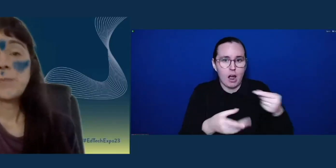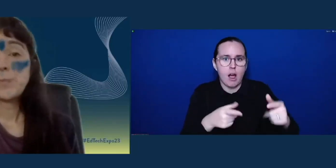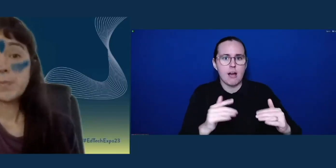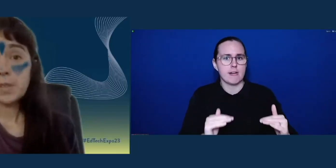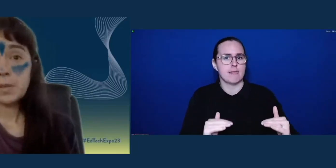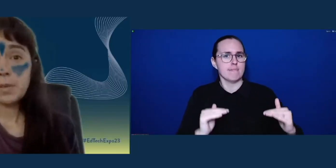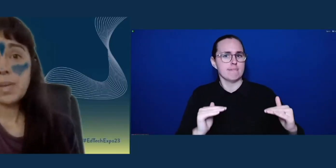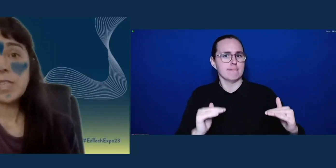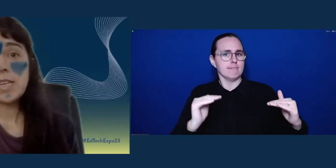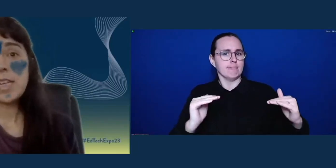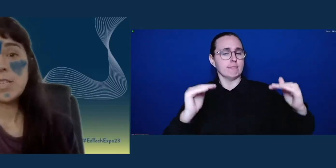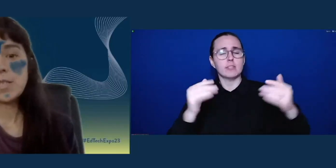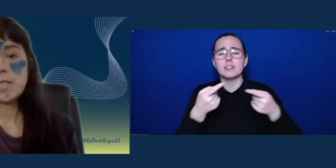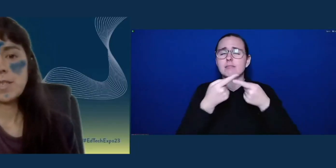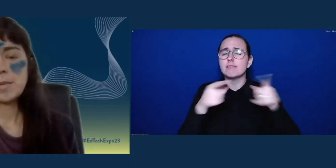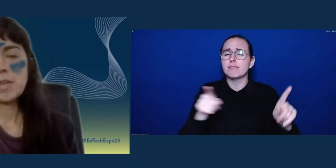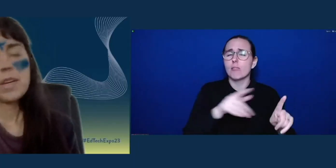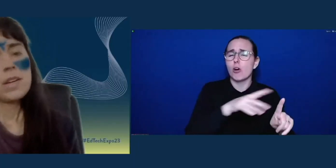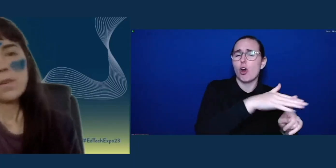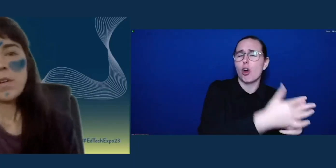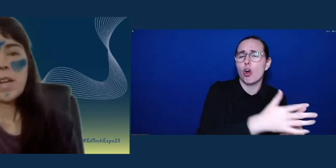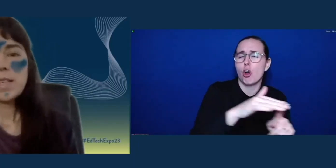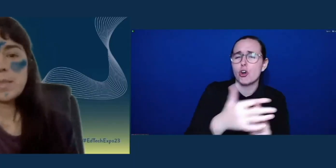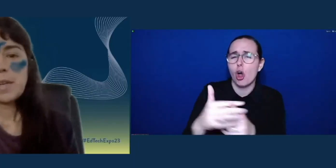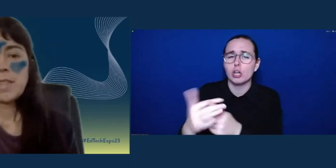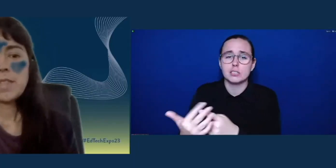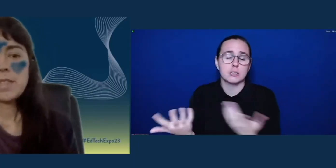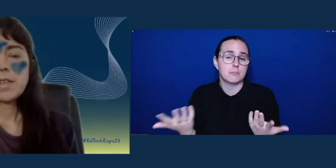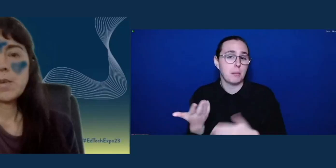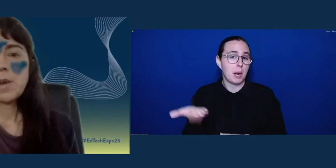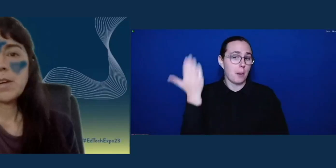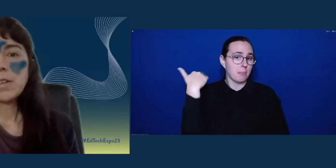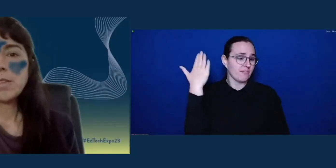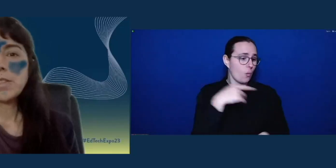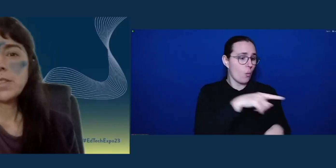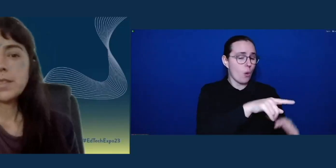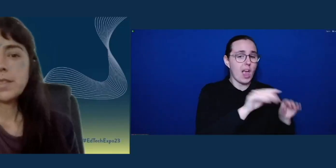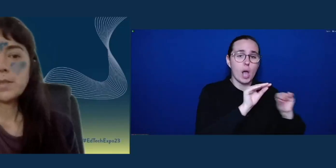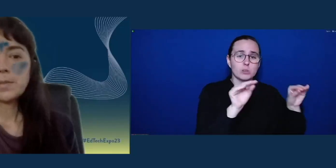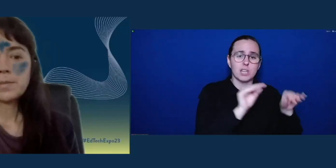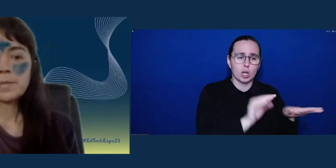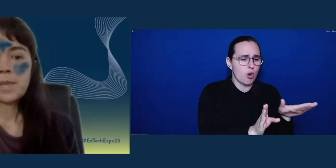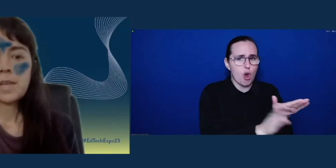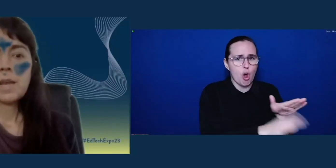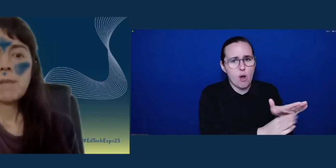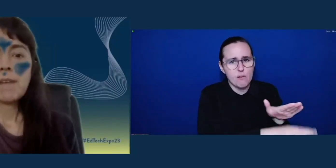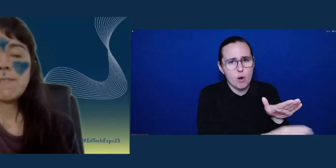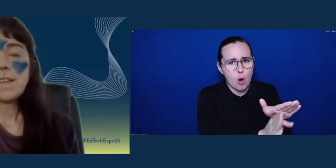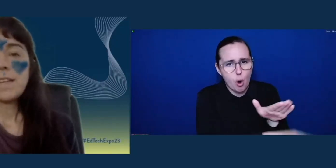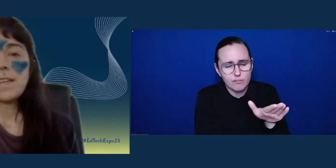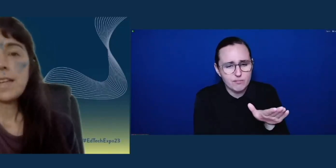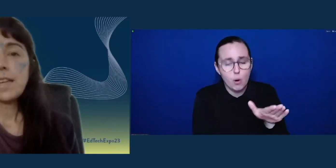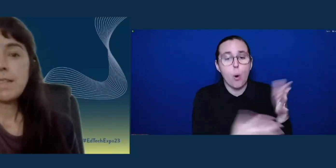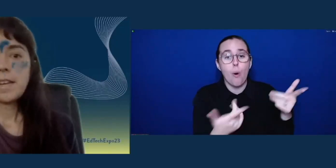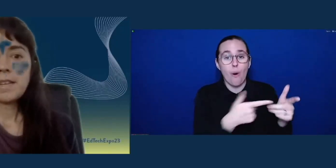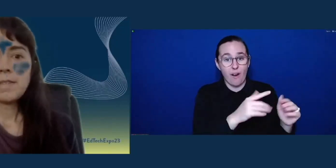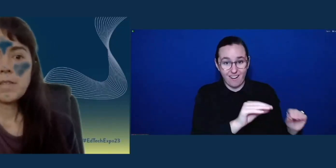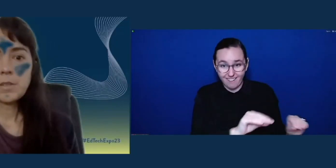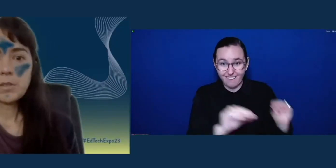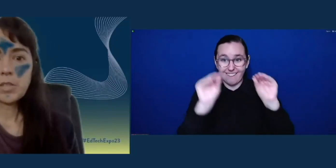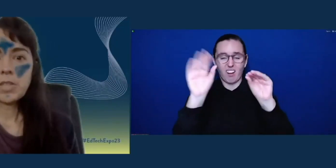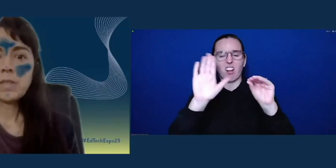excluded from education systems or not expected to acquire literacy skills. By funding